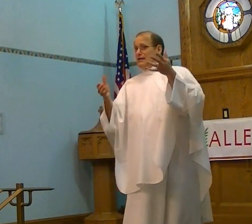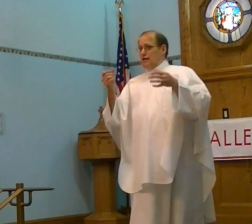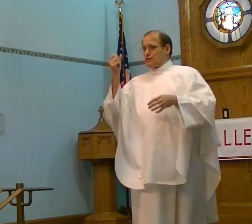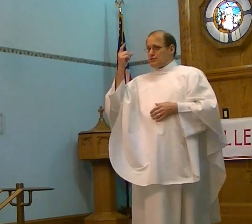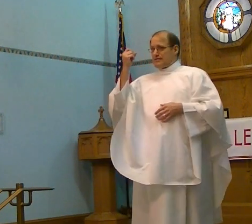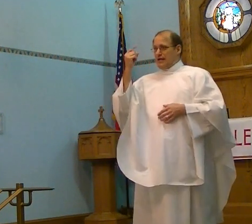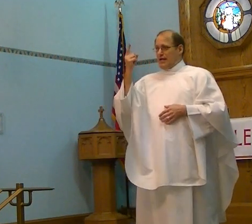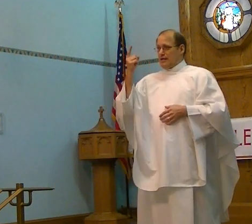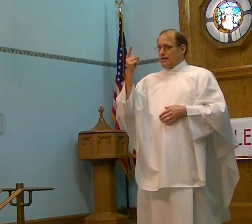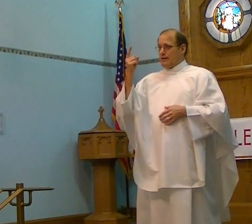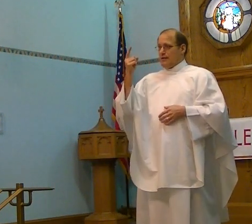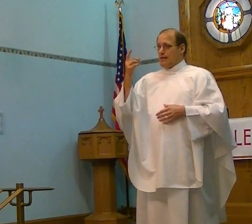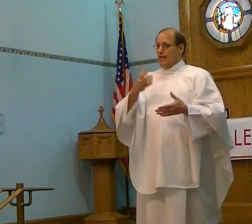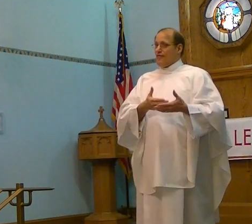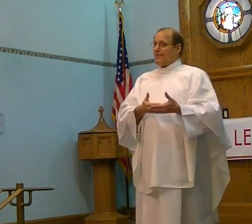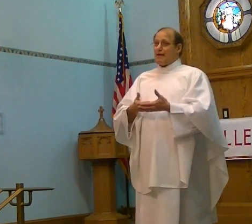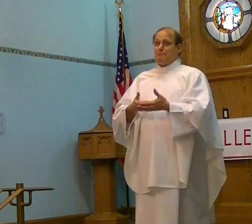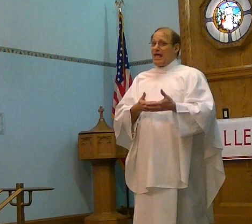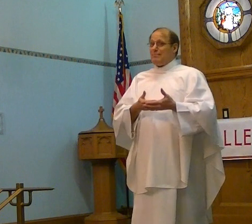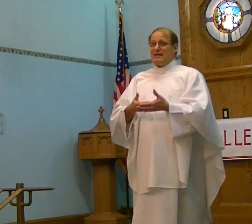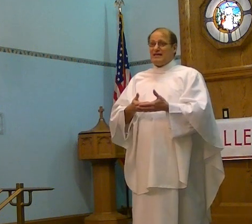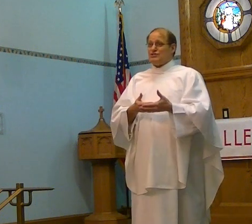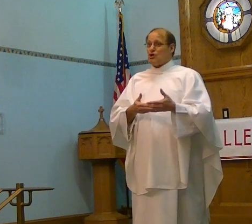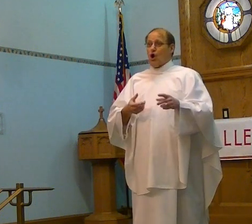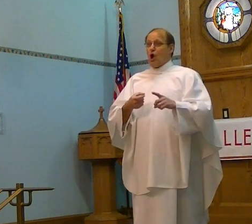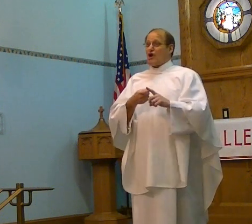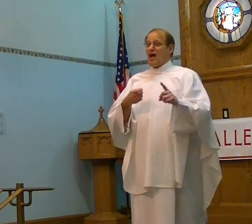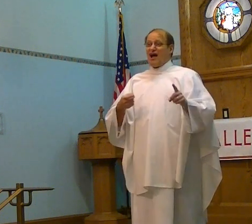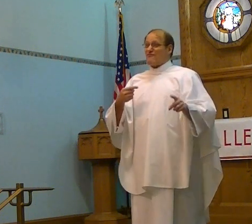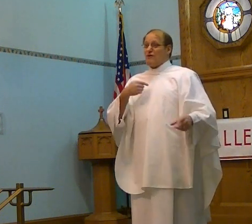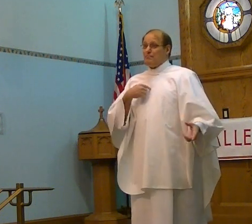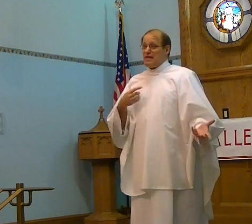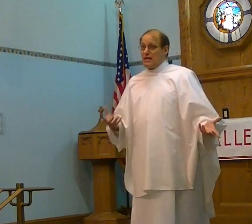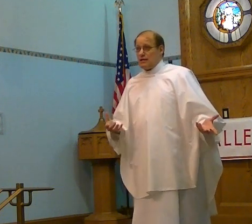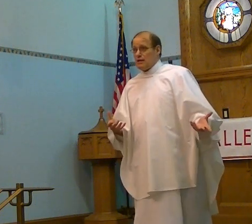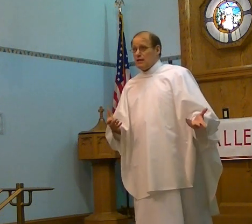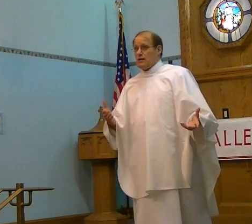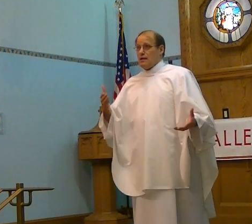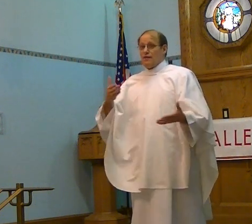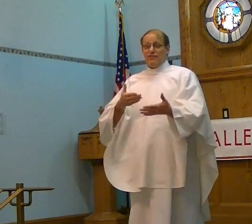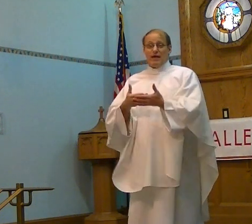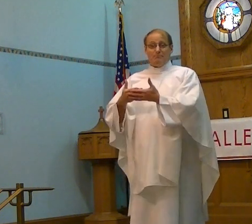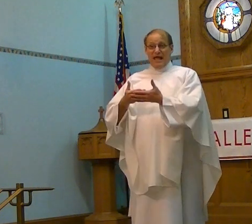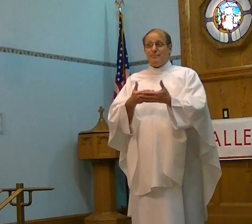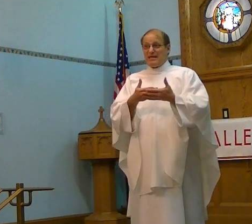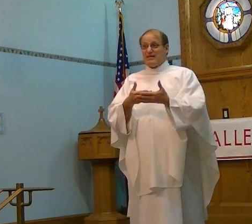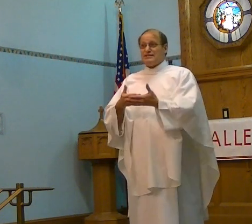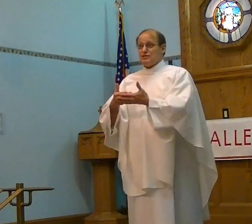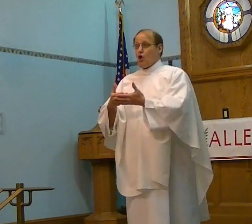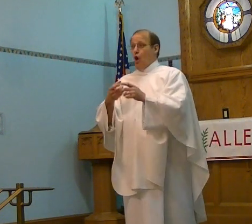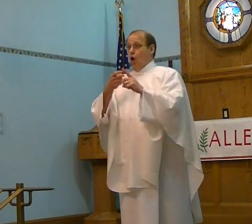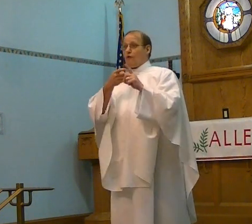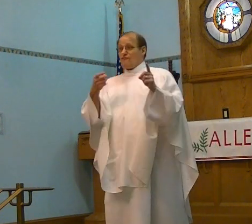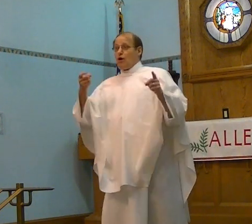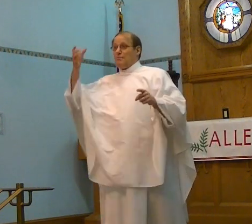understand that babies are not from me. That babies are from